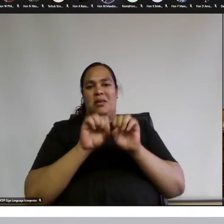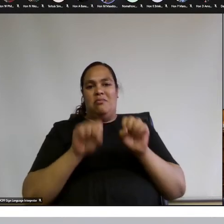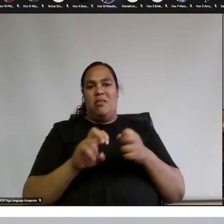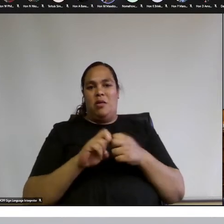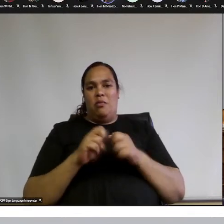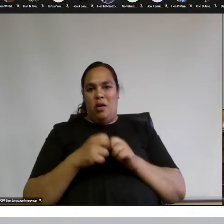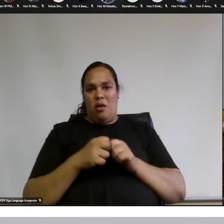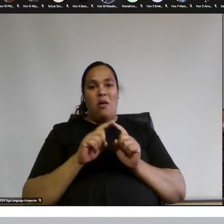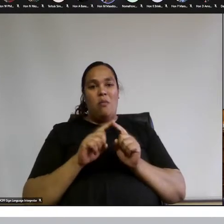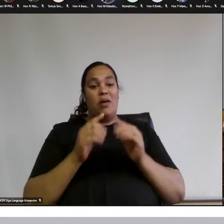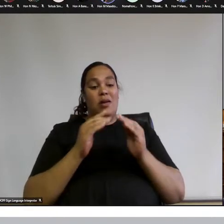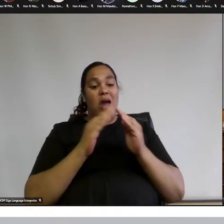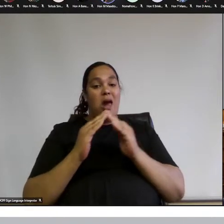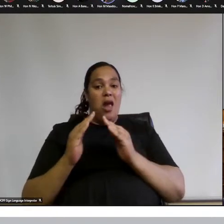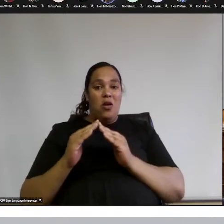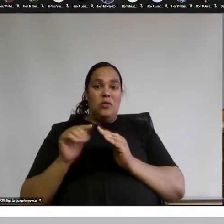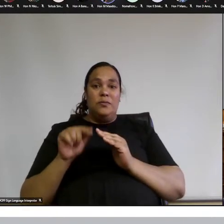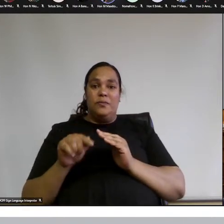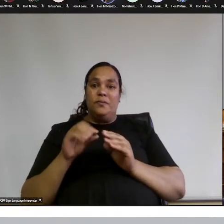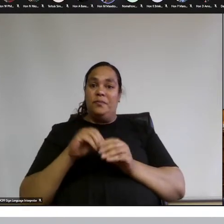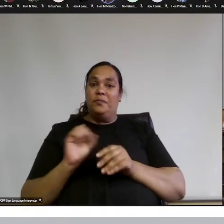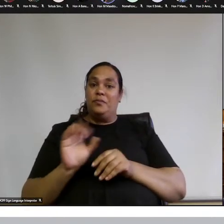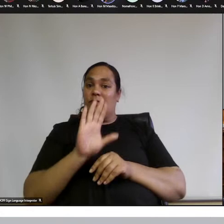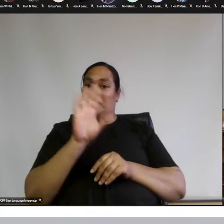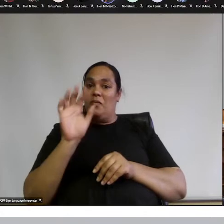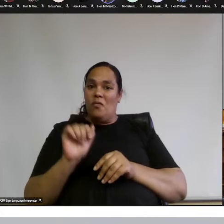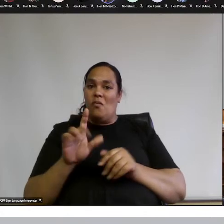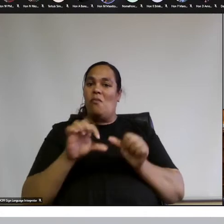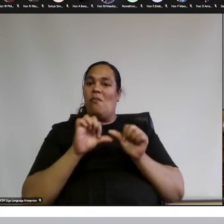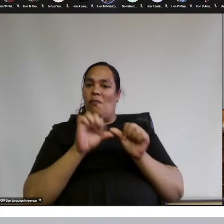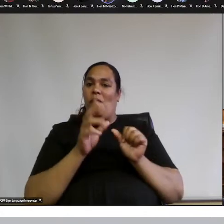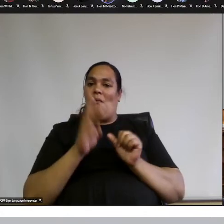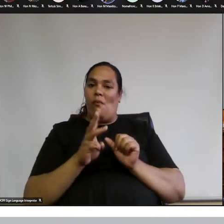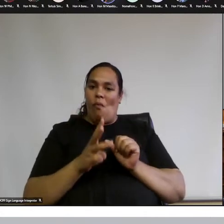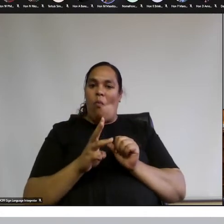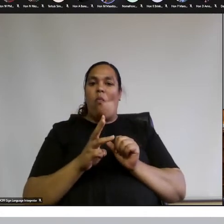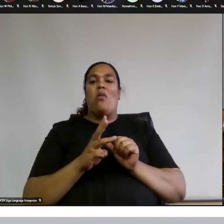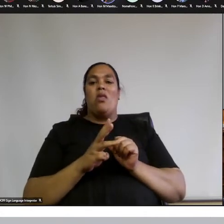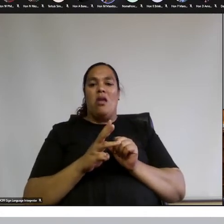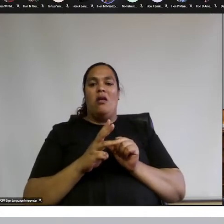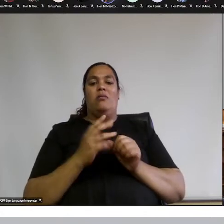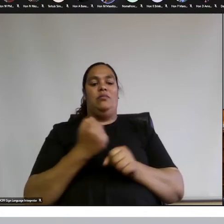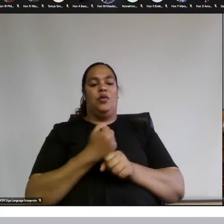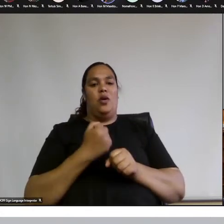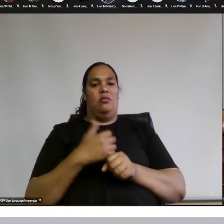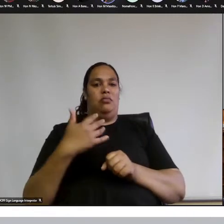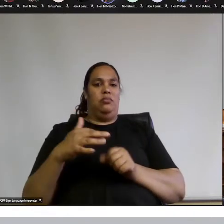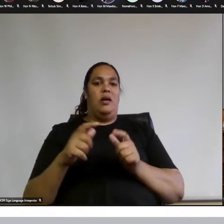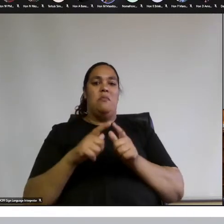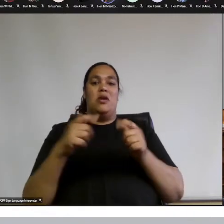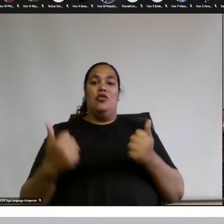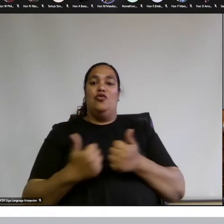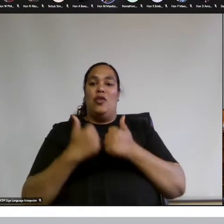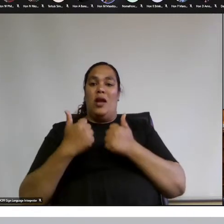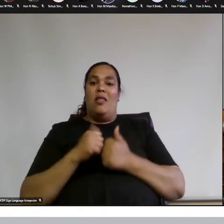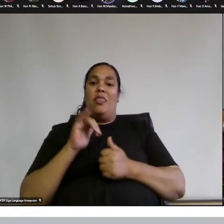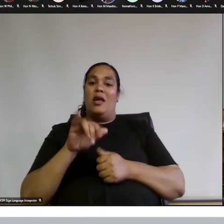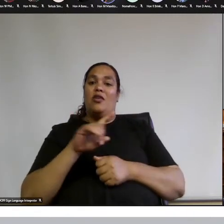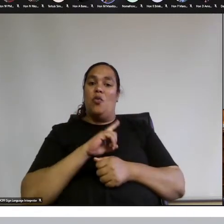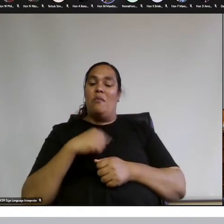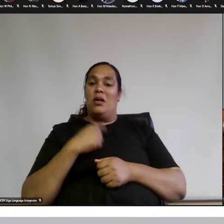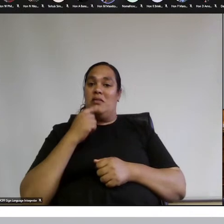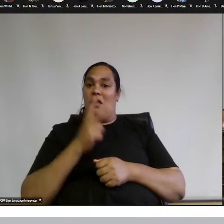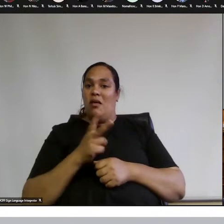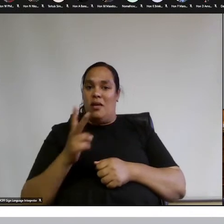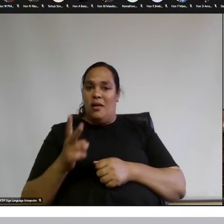problems. Housing in South Africa will continue to be a mammoth task and a great challenge, which is why I say